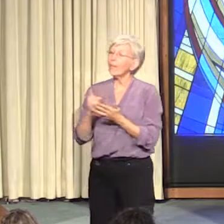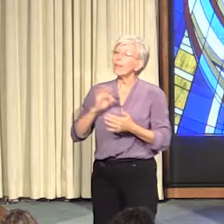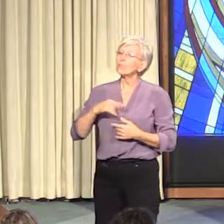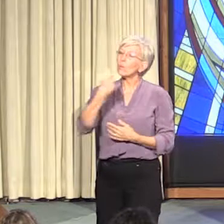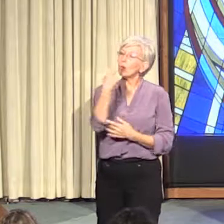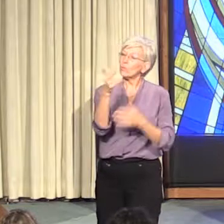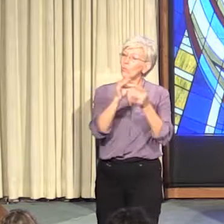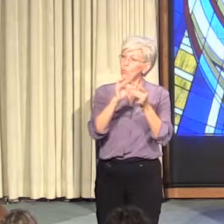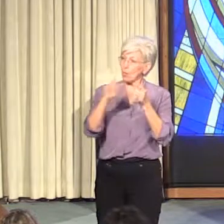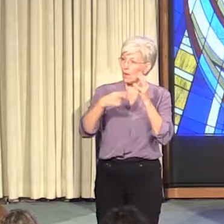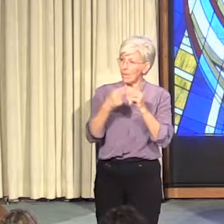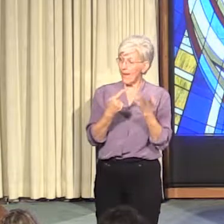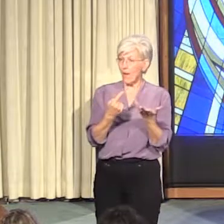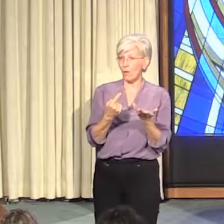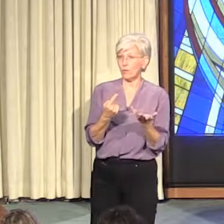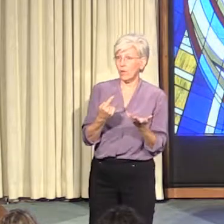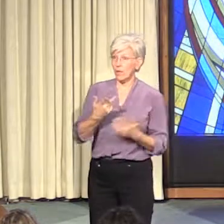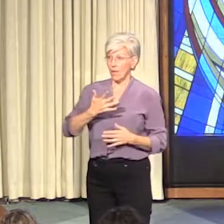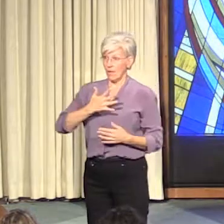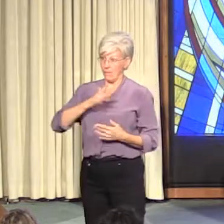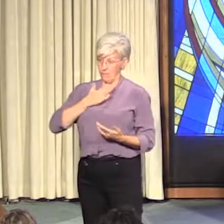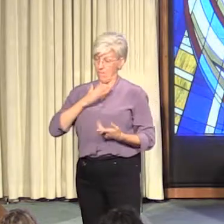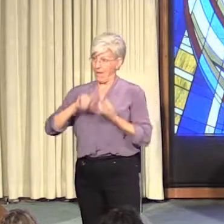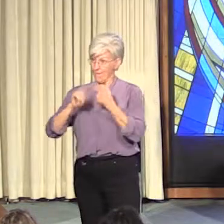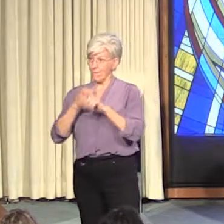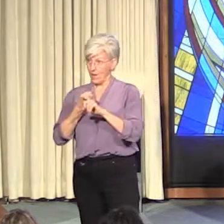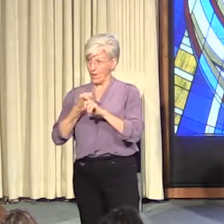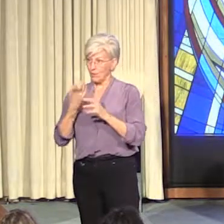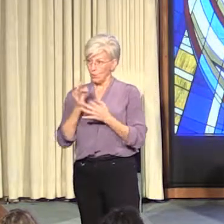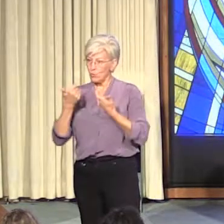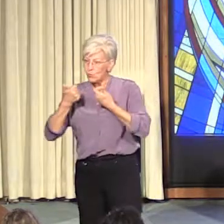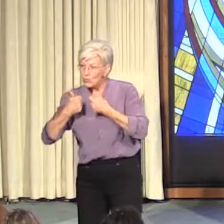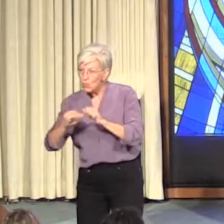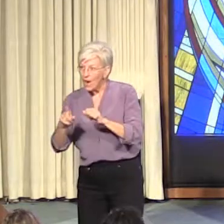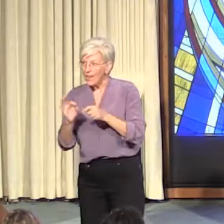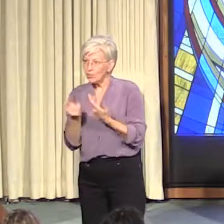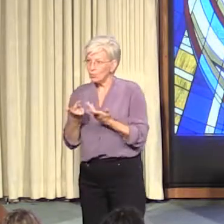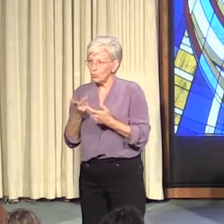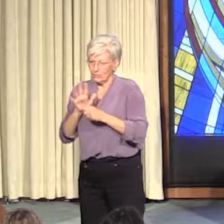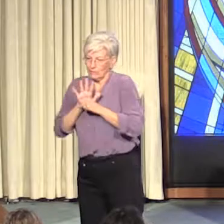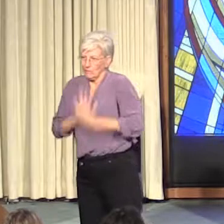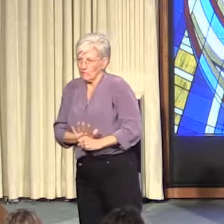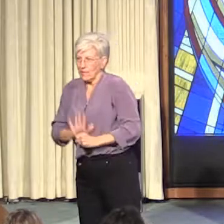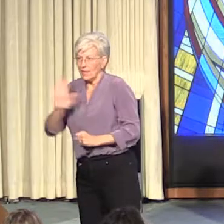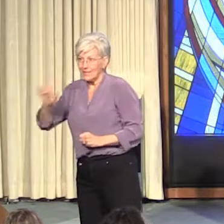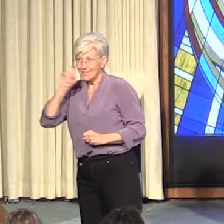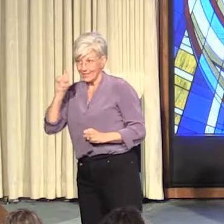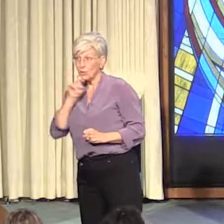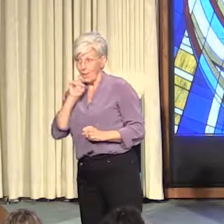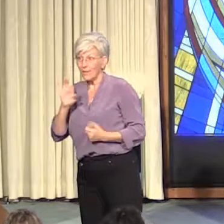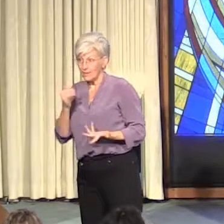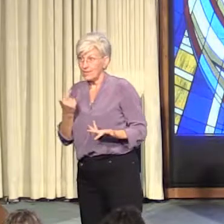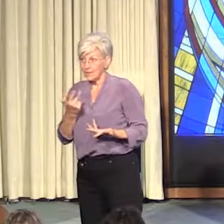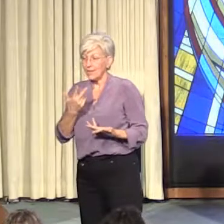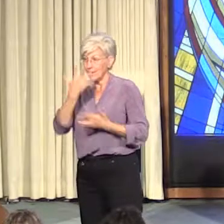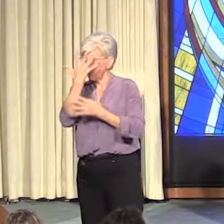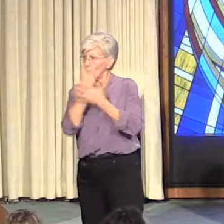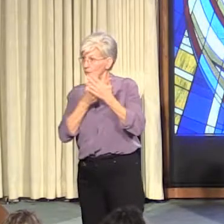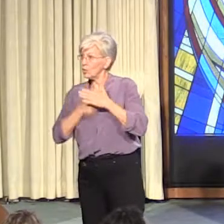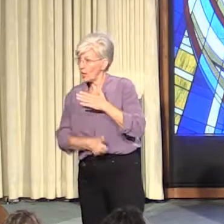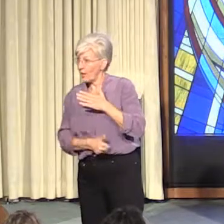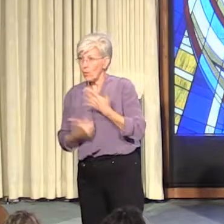about a friend of mine who attempted to shove his sexuality into the shadow and about what happened to him as a